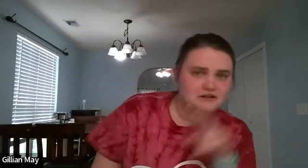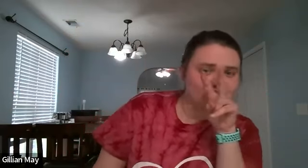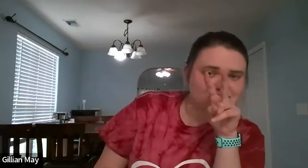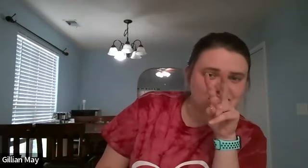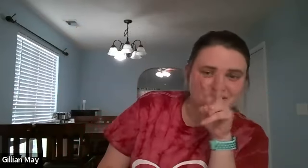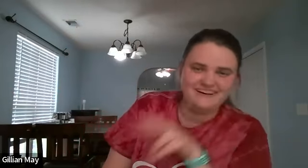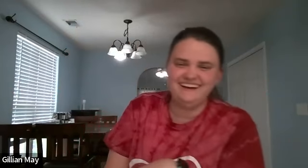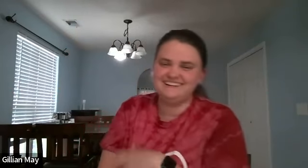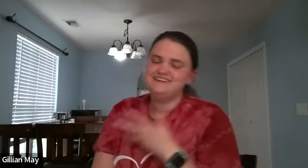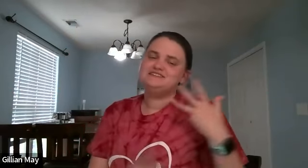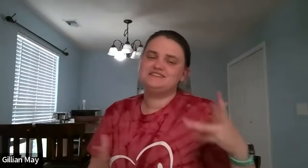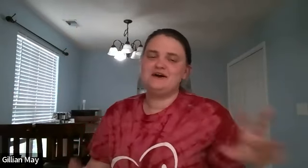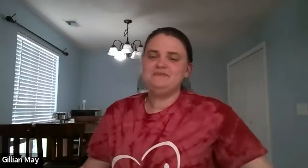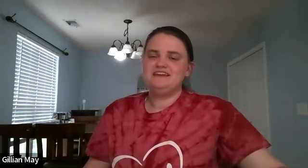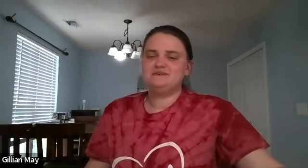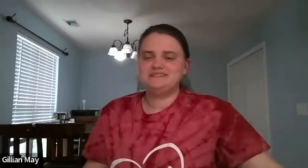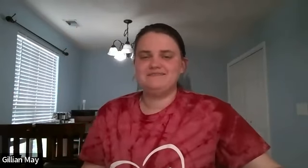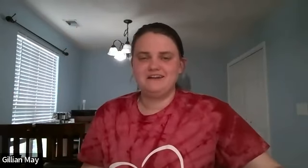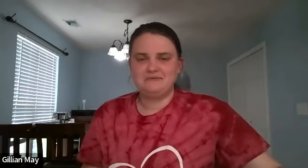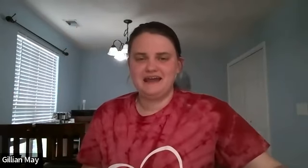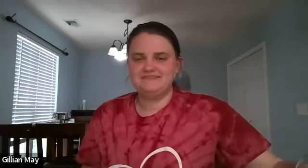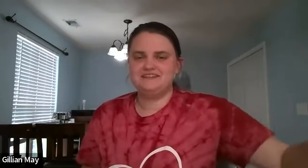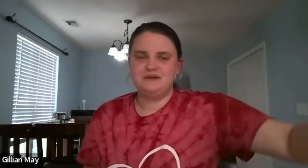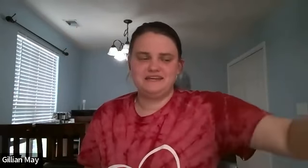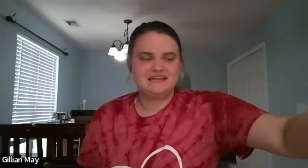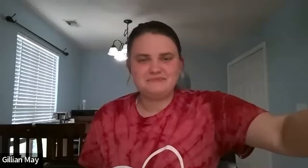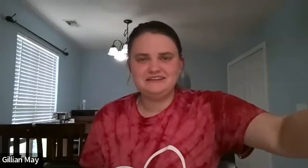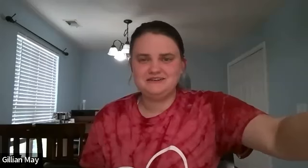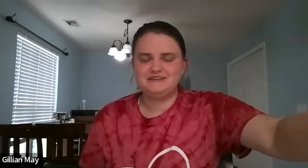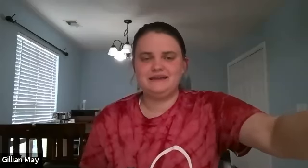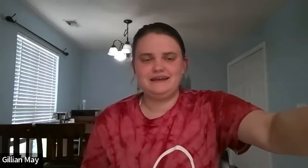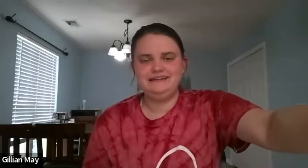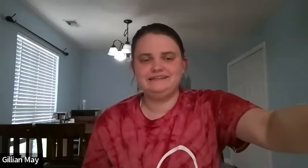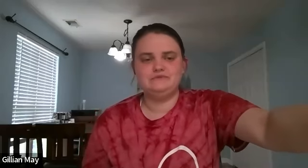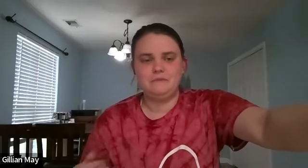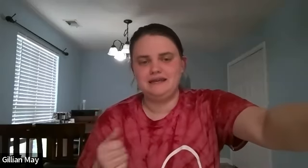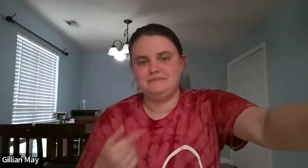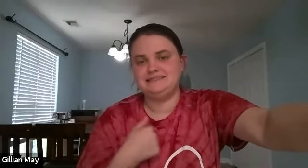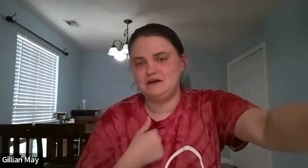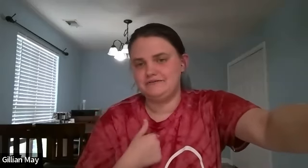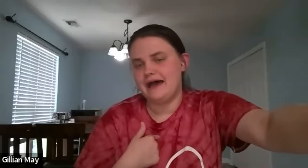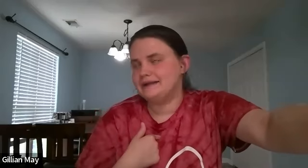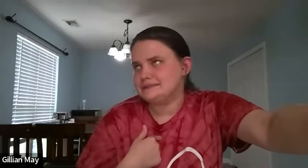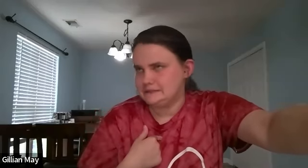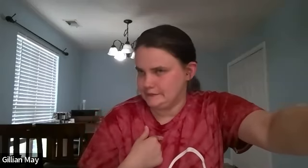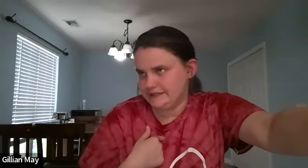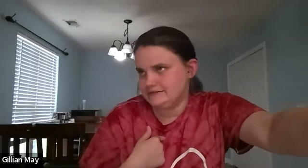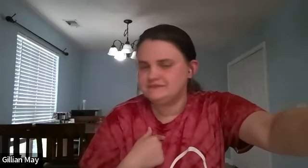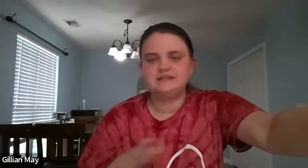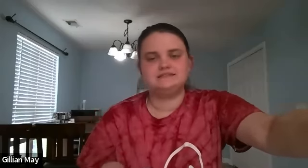look too. So it's always ironic when I have to tell my kids, stop being nosy. I'm like, I need to remind myself that as well, because I